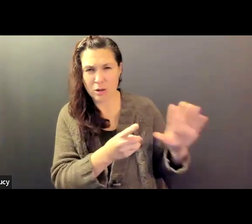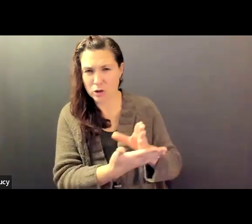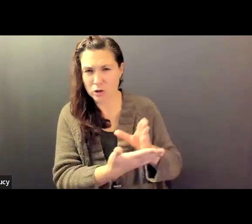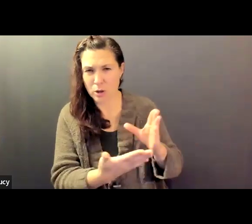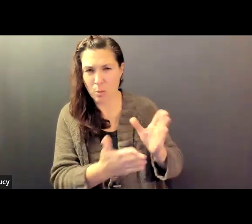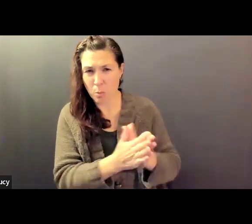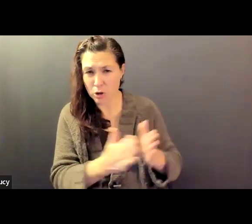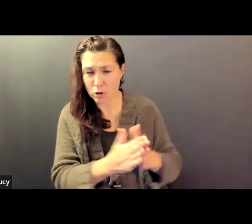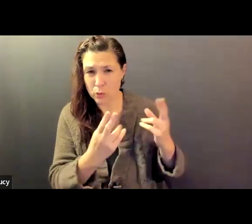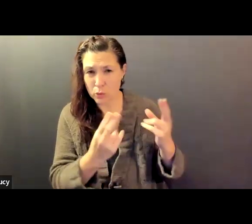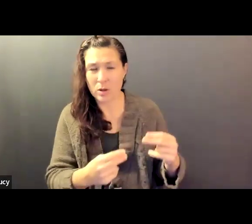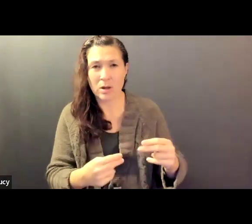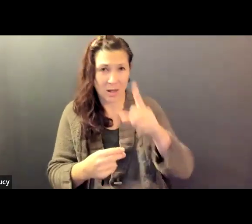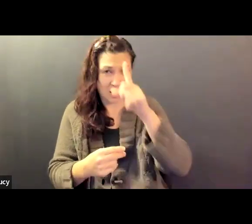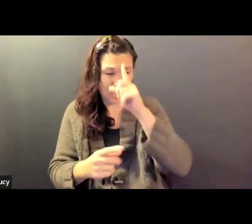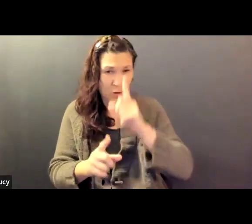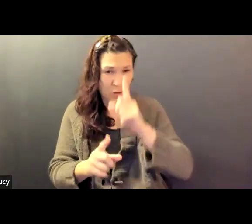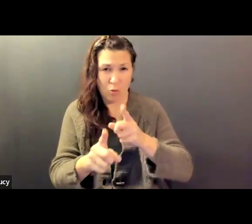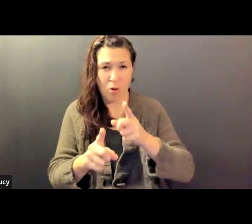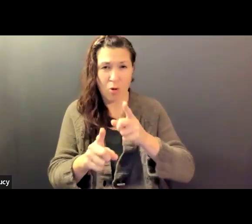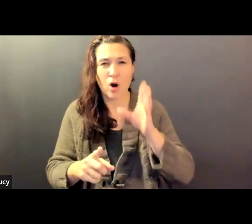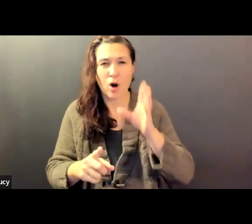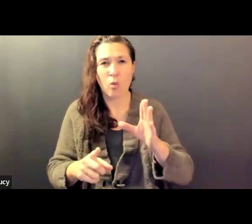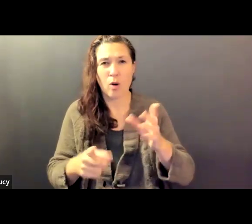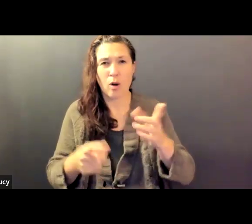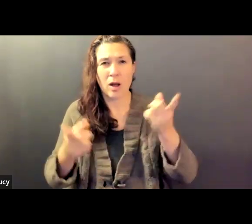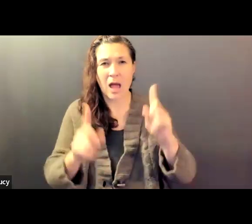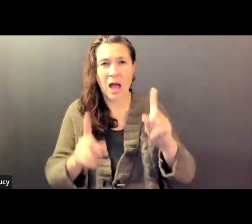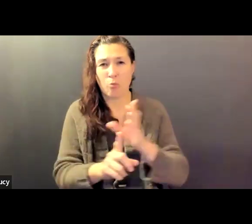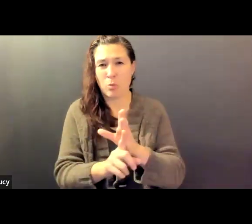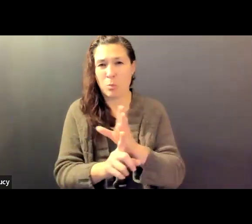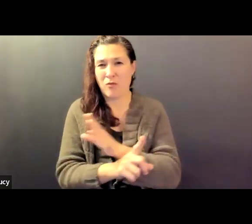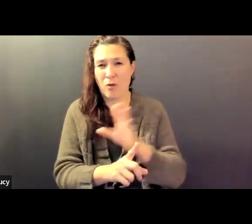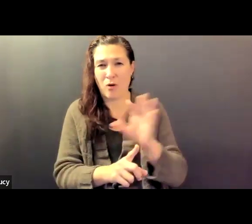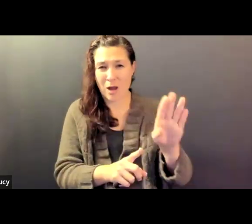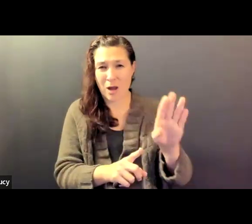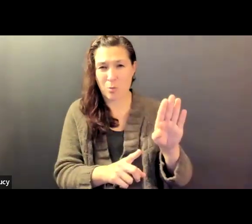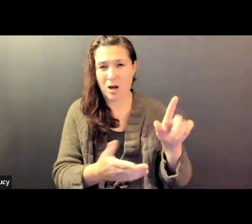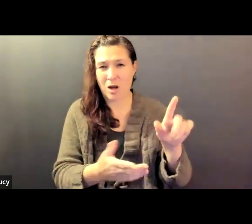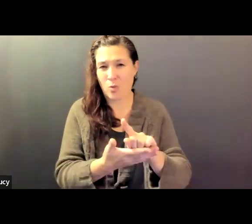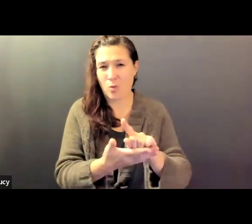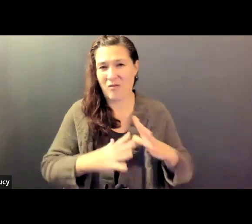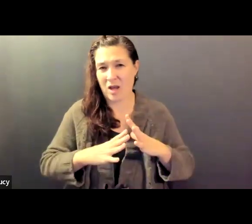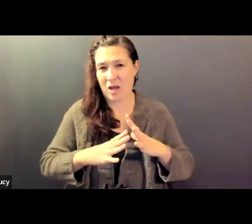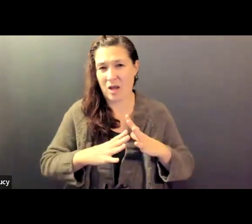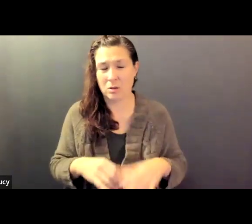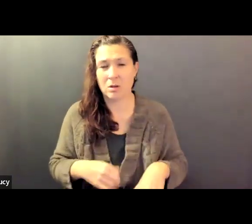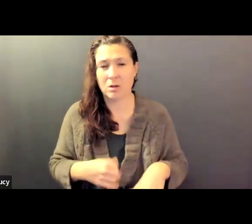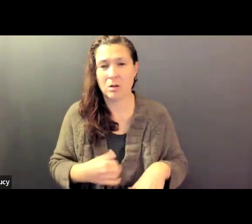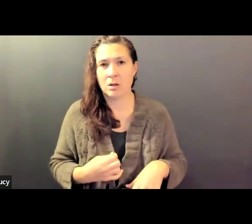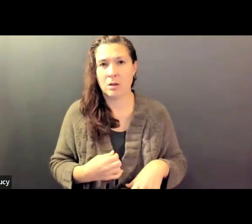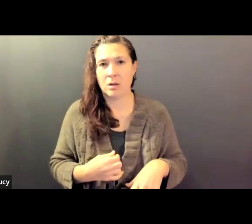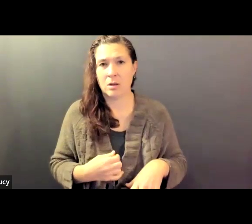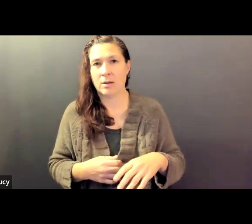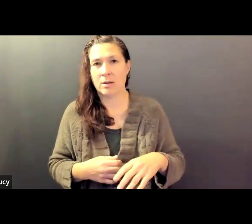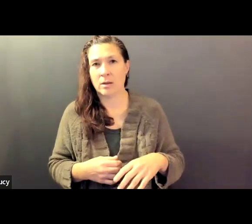our goal is going to be to get it to you in the run up to school vacation week in February. So we won't have it necessarily for the